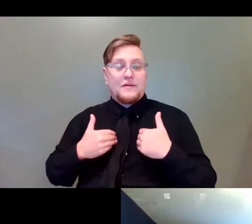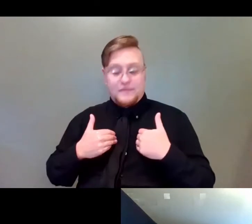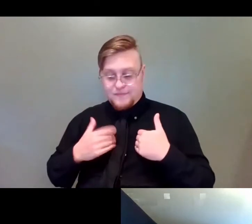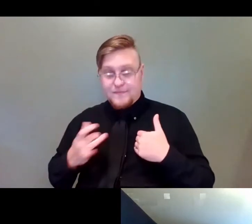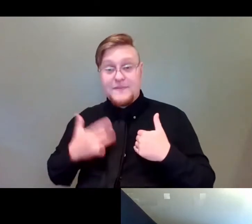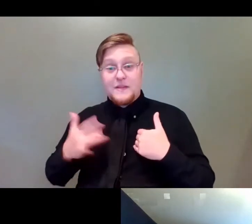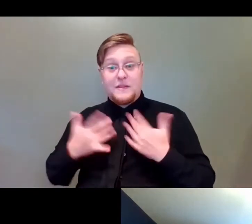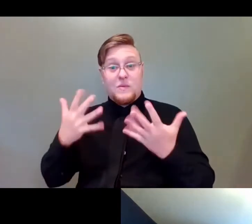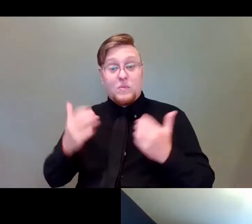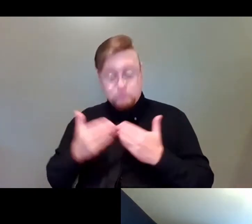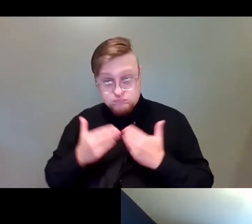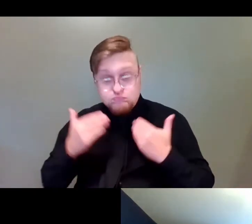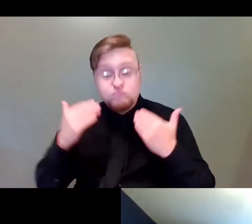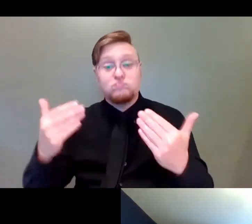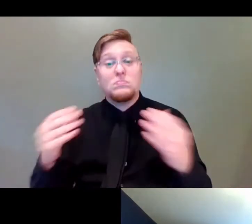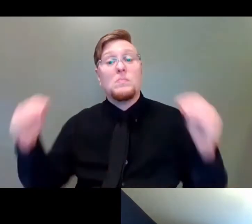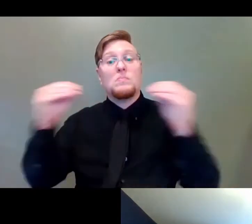risks.